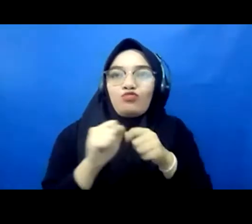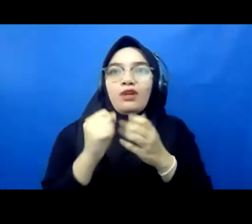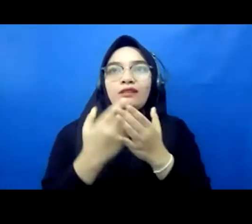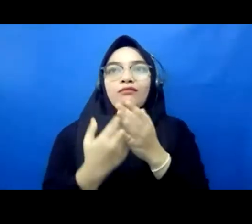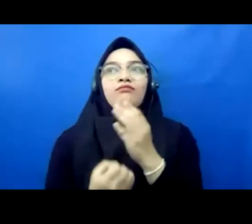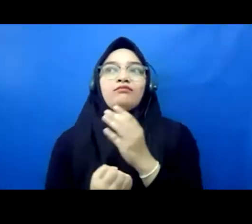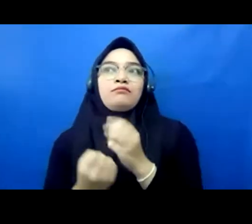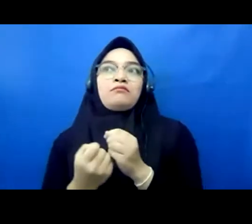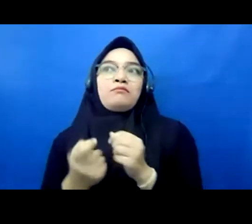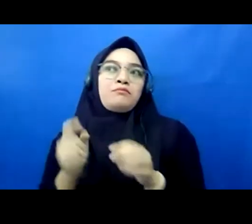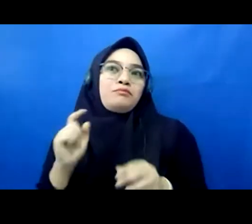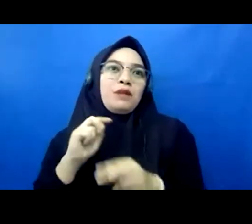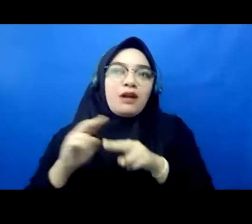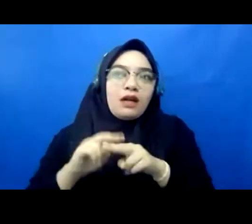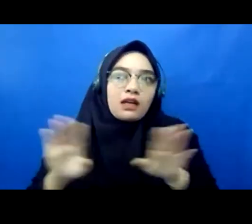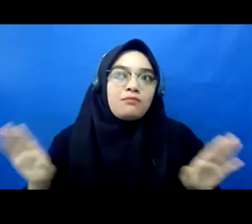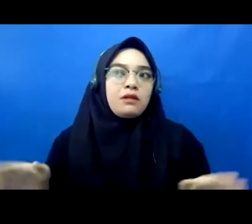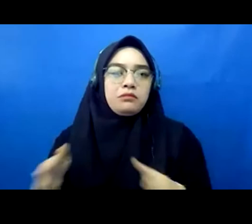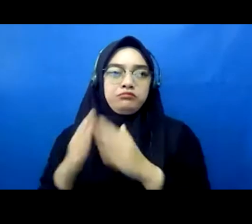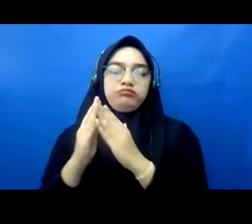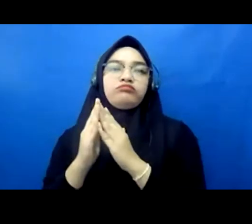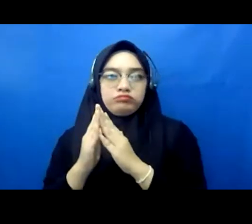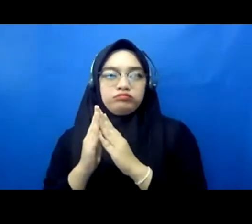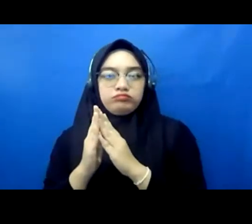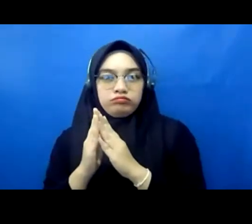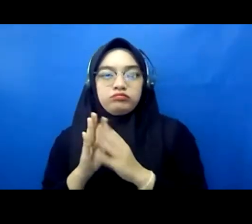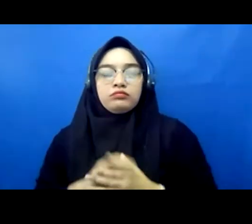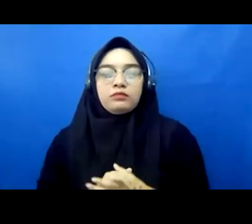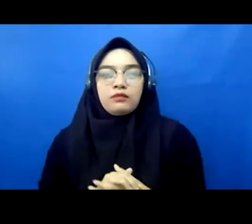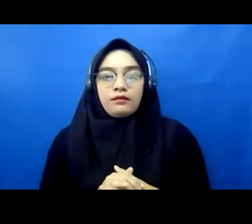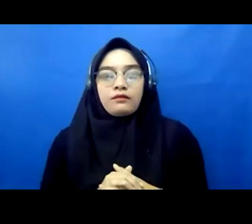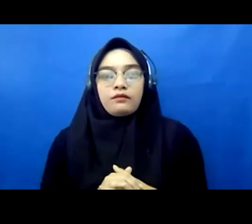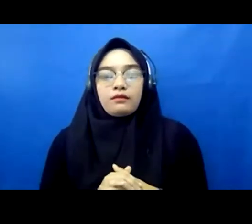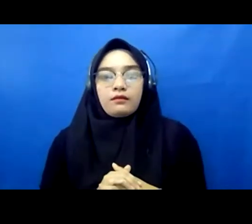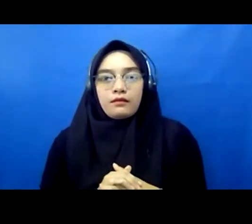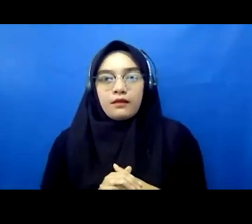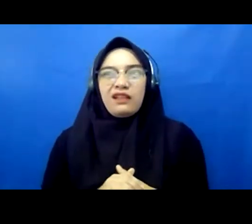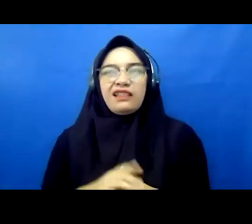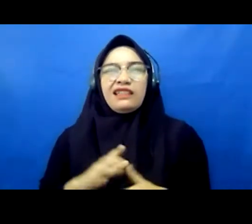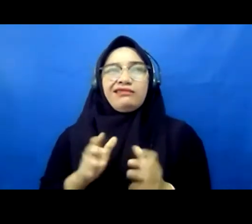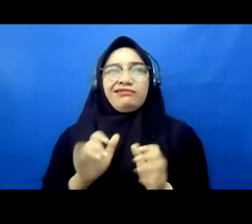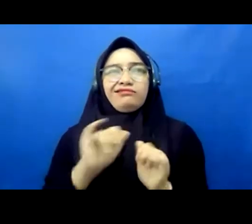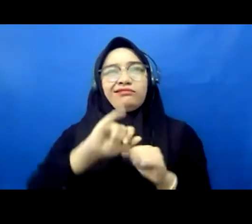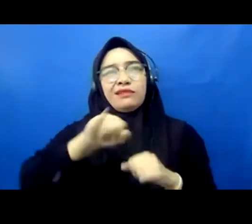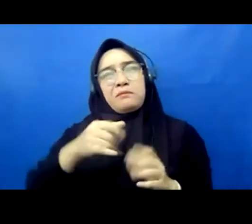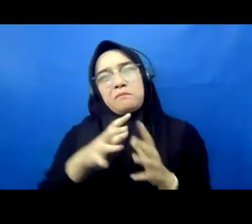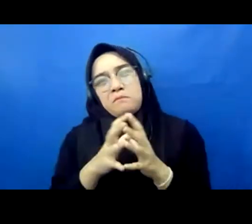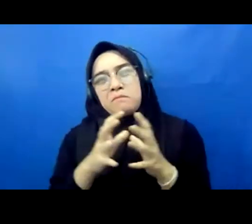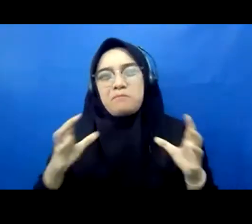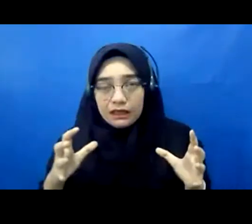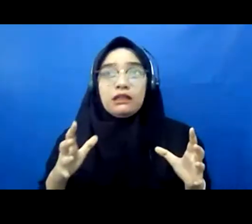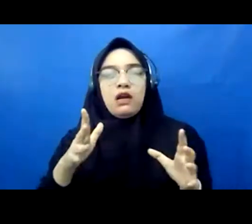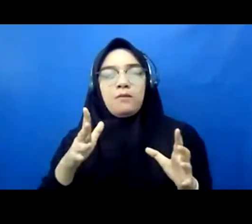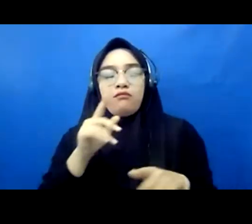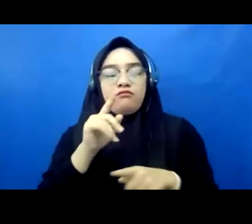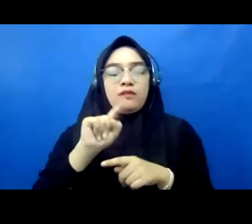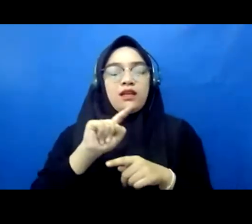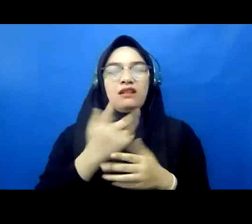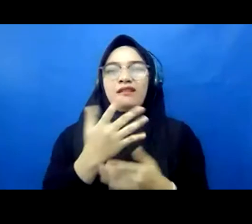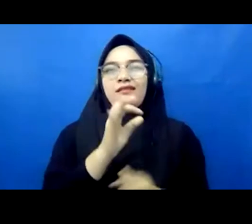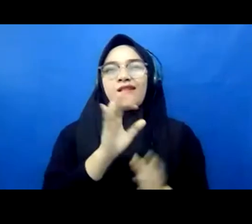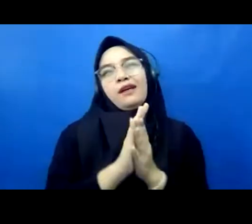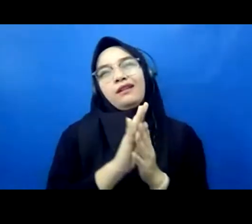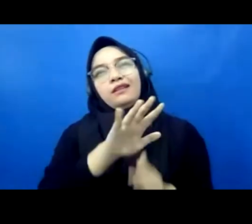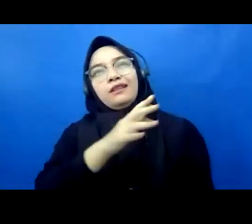benefit the community and don't inadvertently exclude persons with disabilities or worsen discrimination or disadvantage